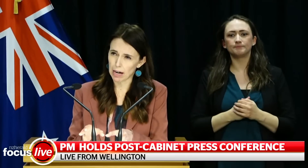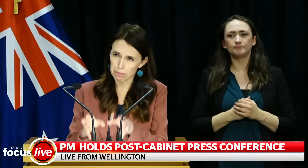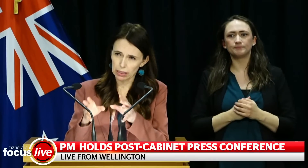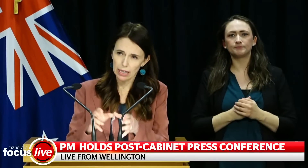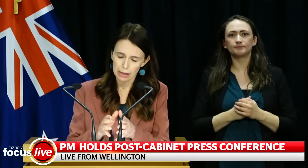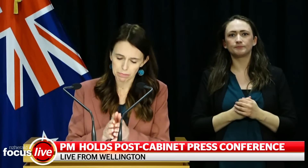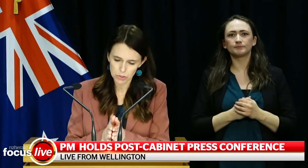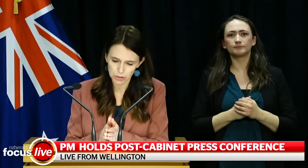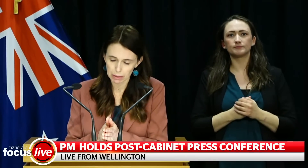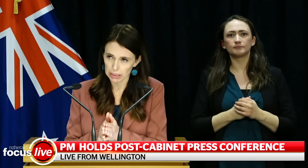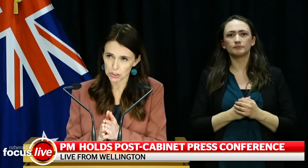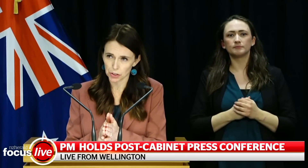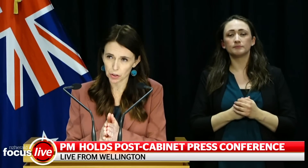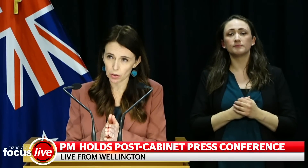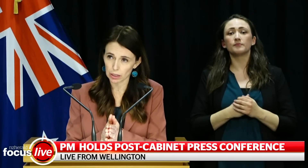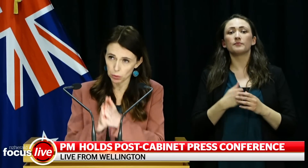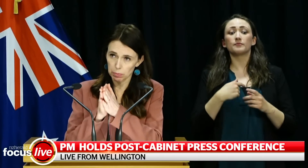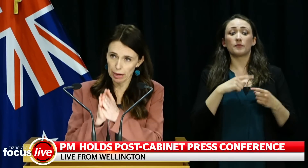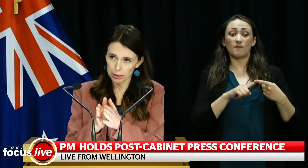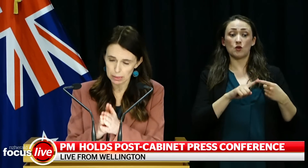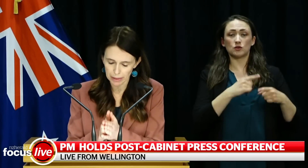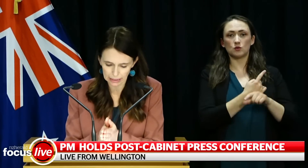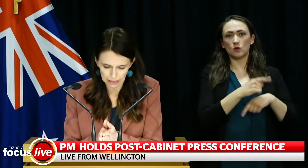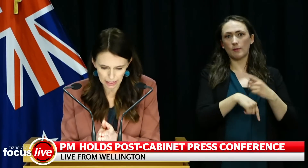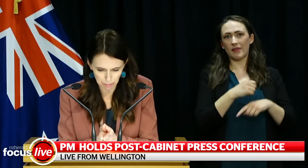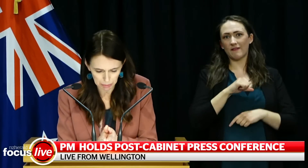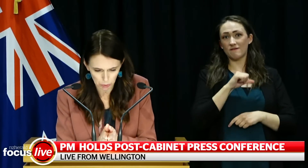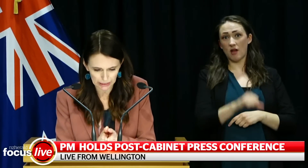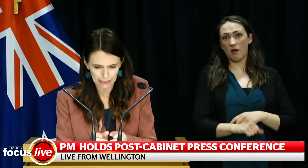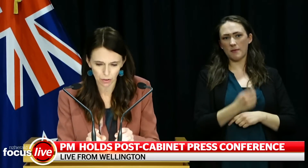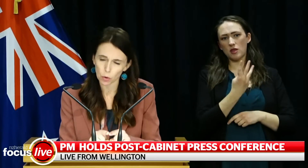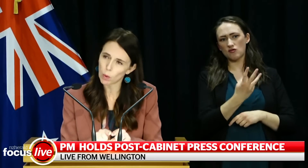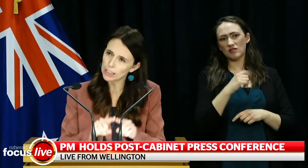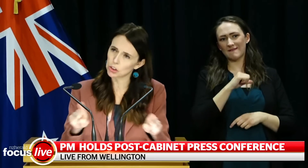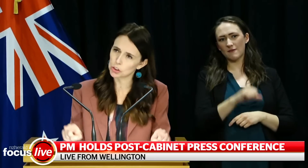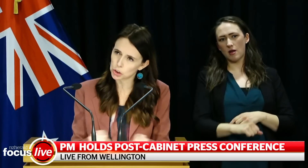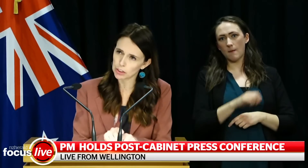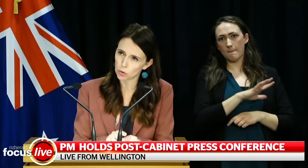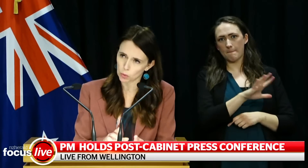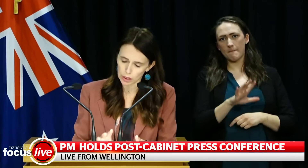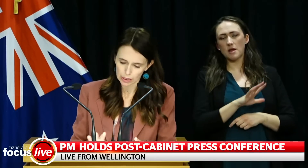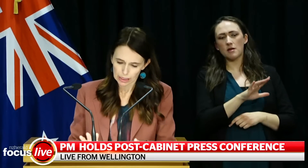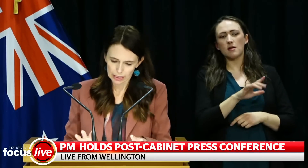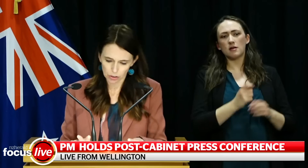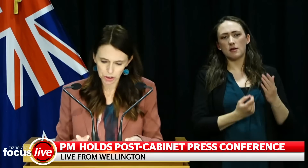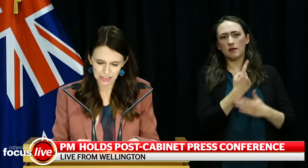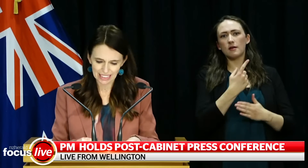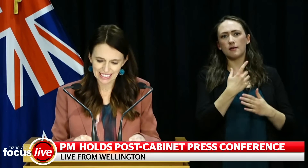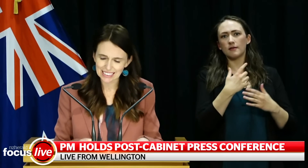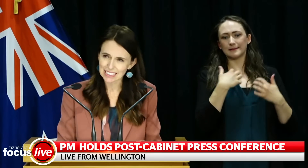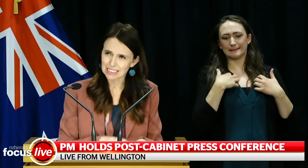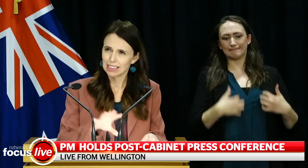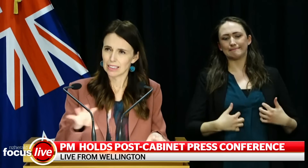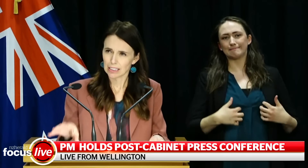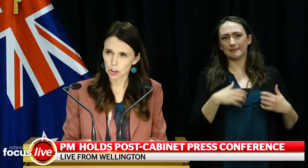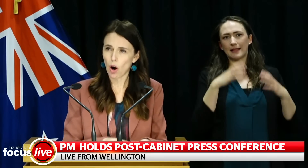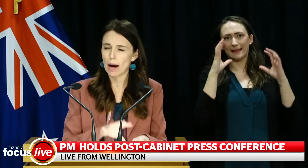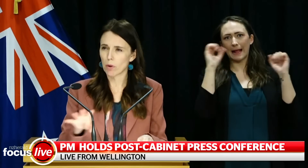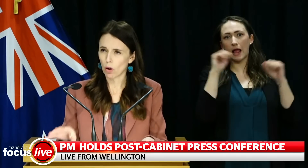of each farm, but certainly Minister O'Connor would be able to speak in a bit more detail. The one general thing I'll share is that this